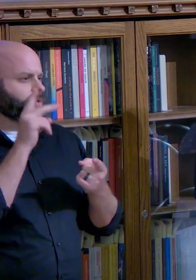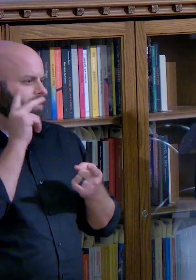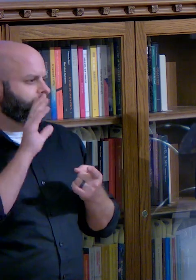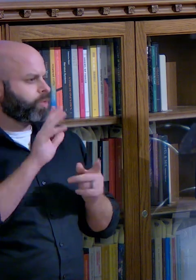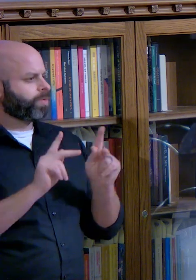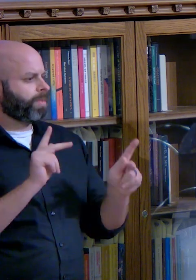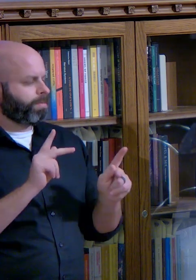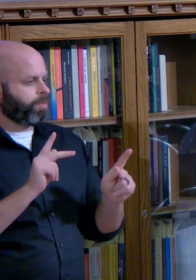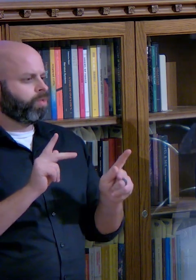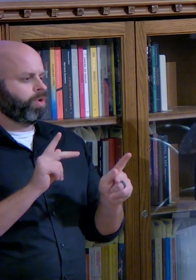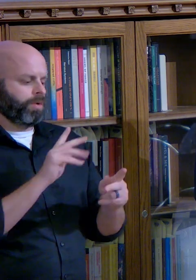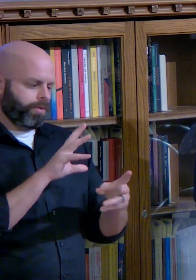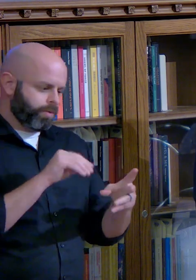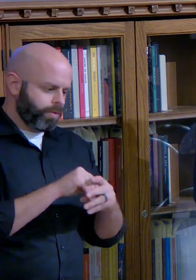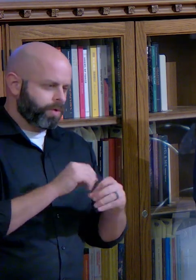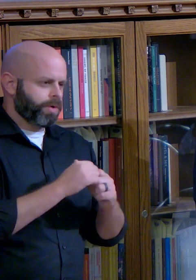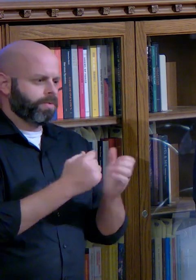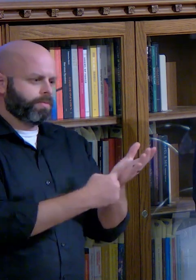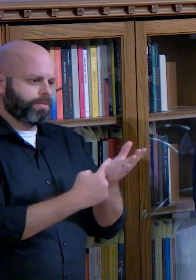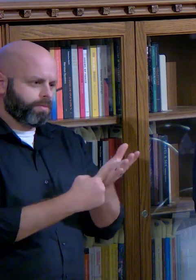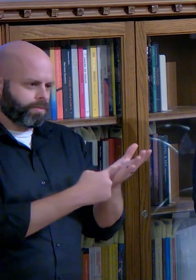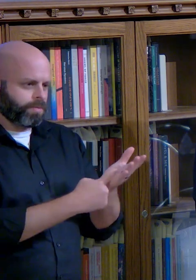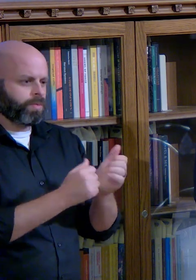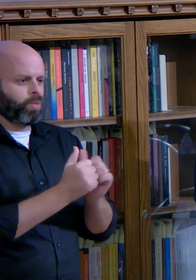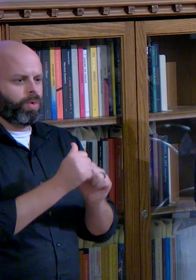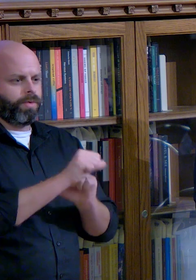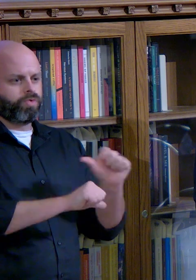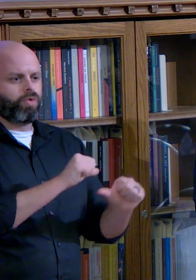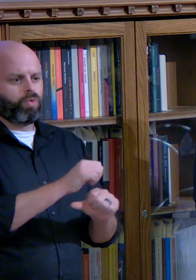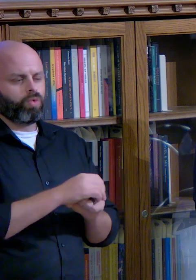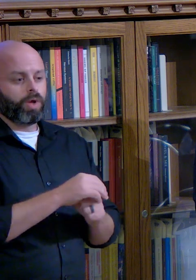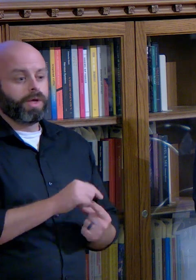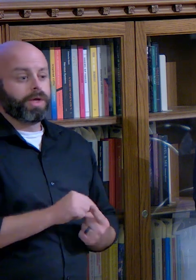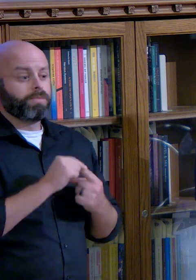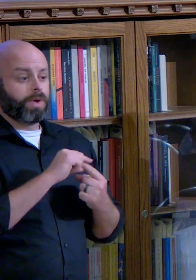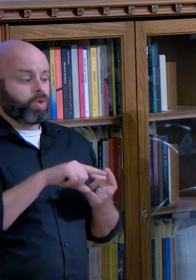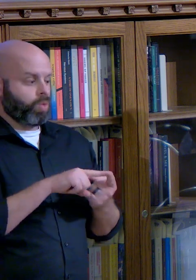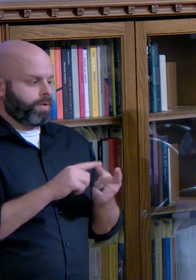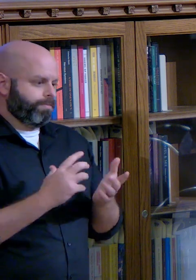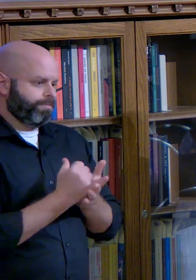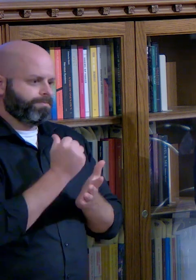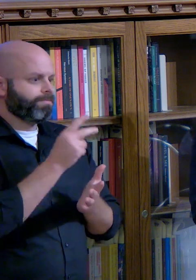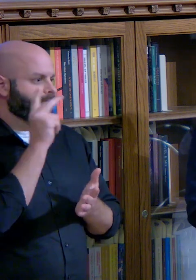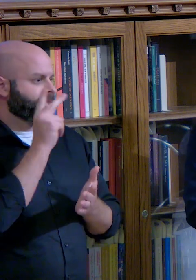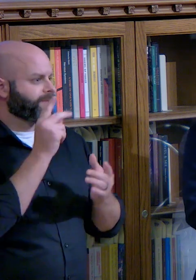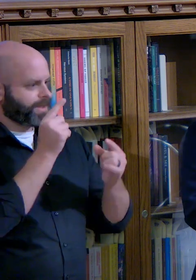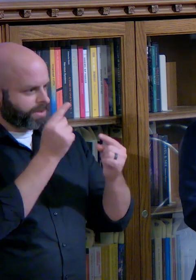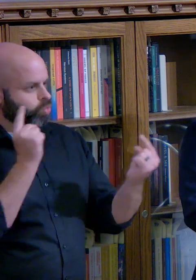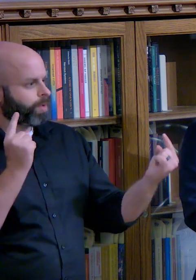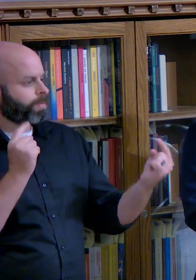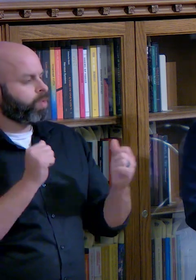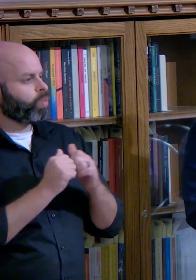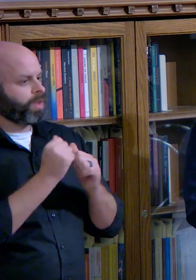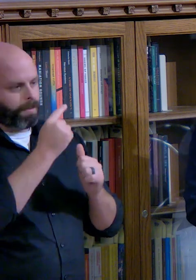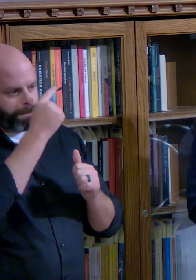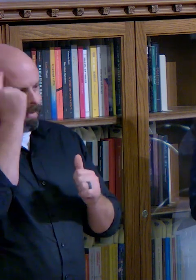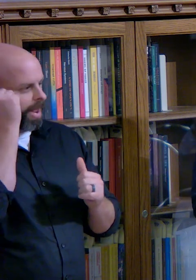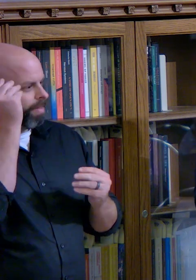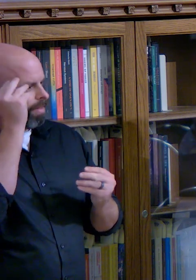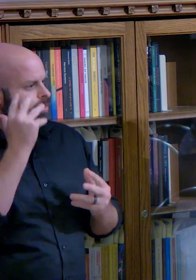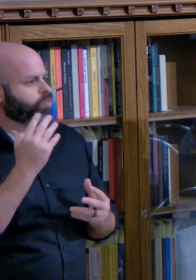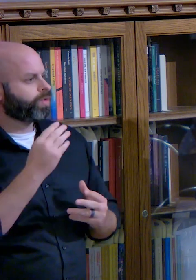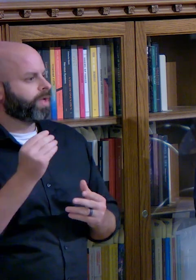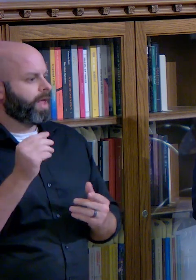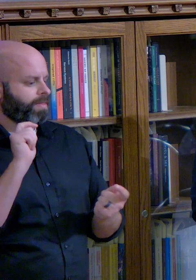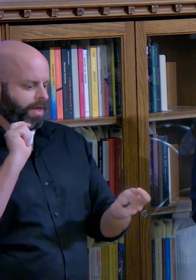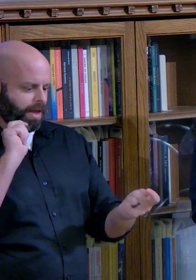in conversation with each other especially when they get to see disagreement between black thinkers and the